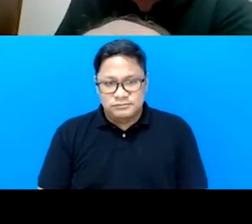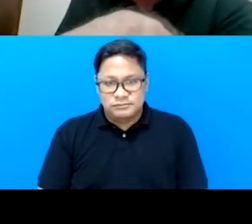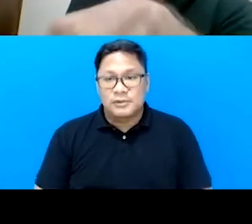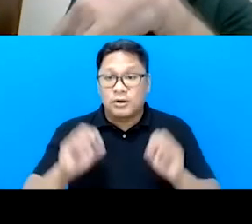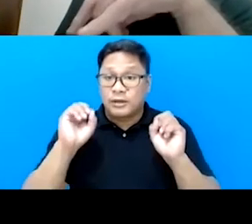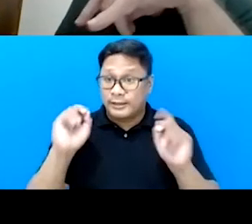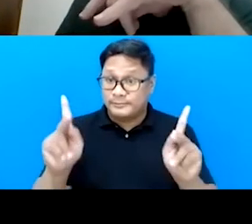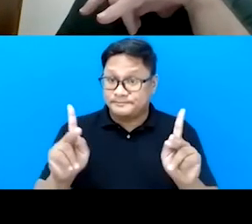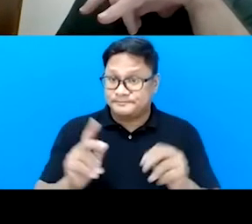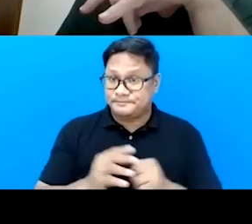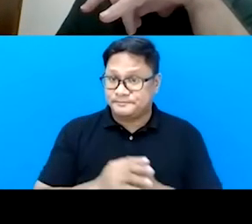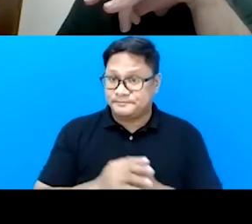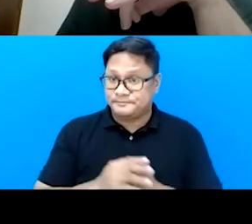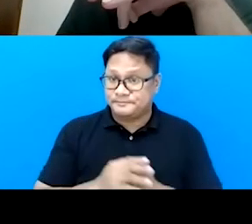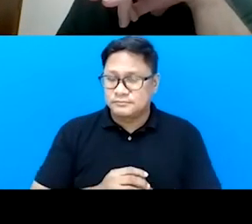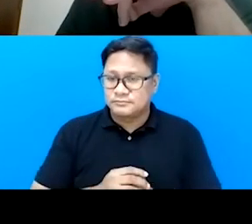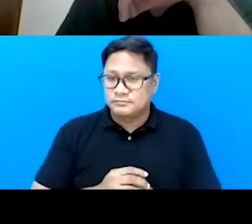Okay.